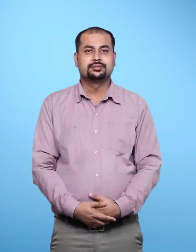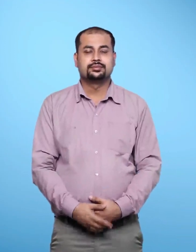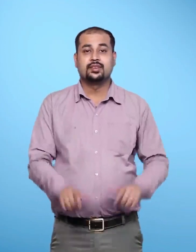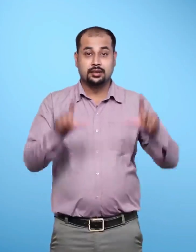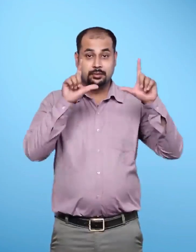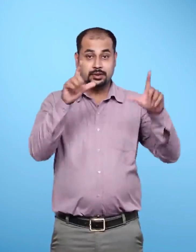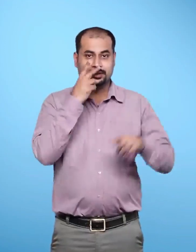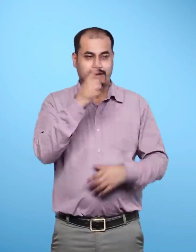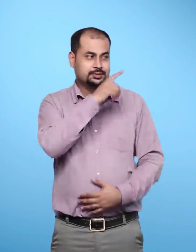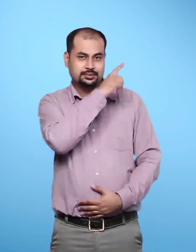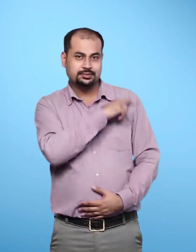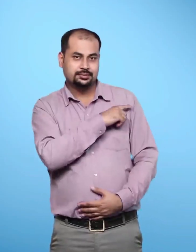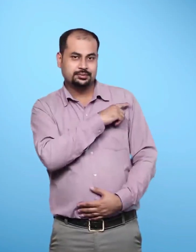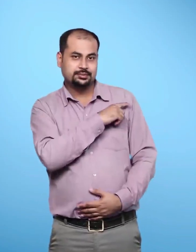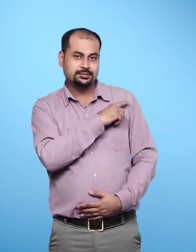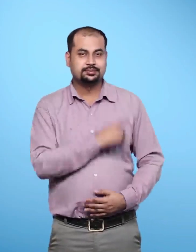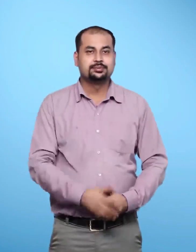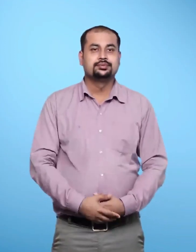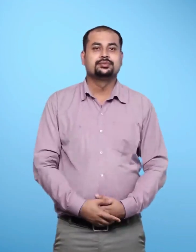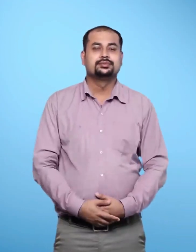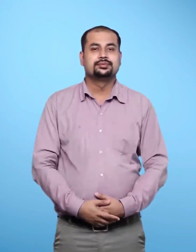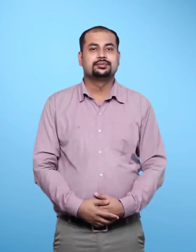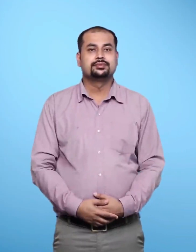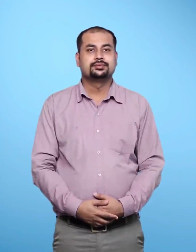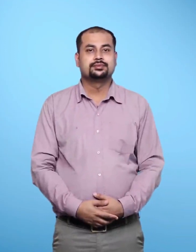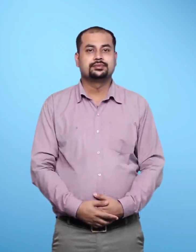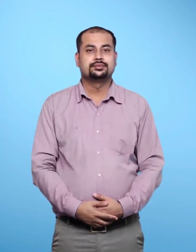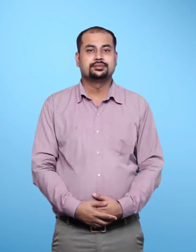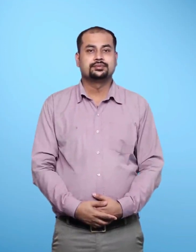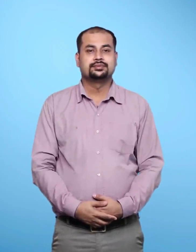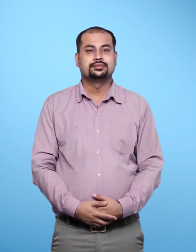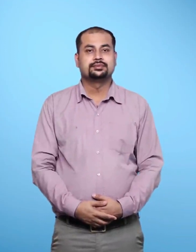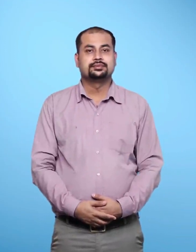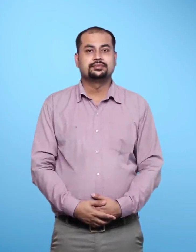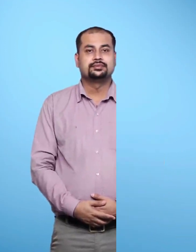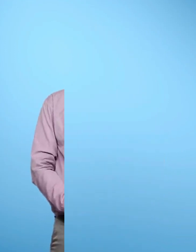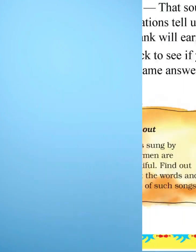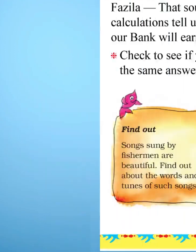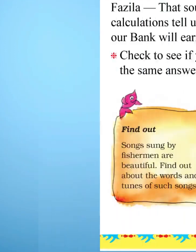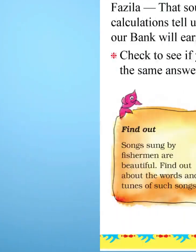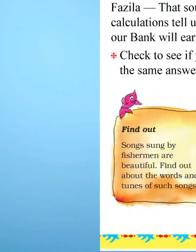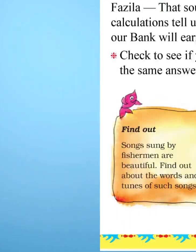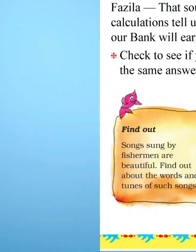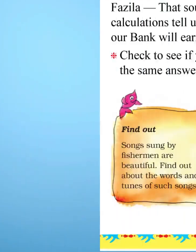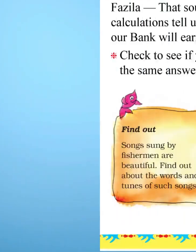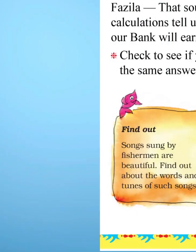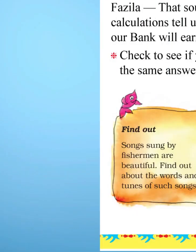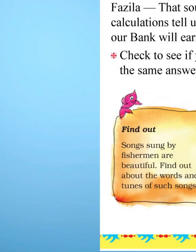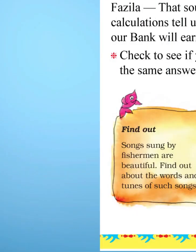On the left side of the page, on the top and bottom of the page, we have two pictures. In one picture, near a